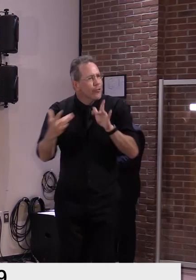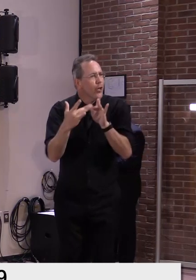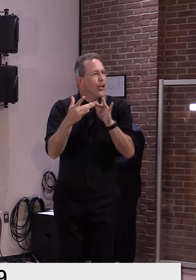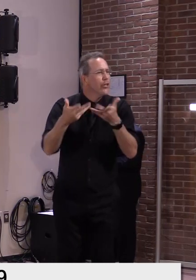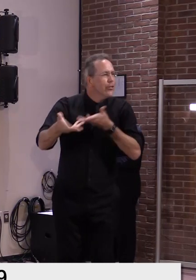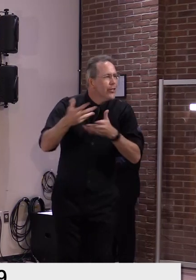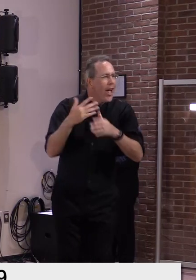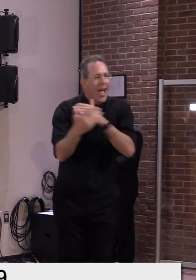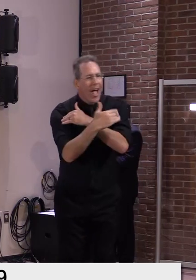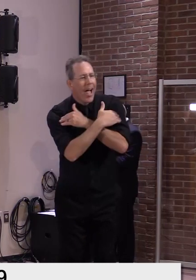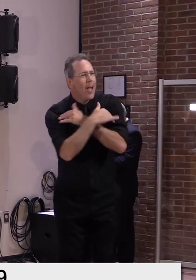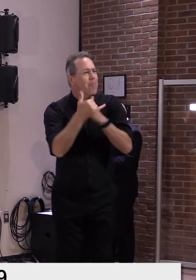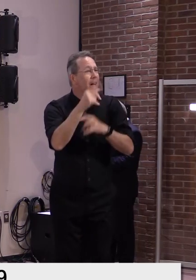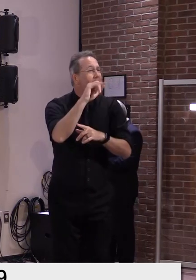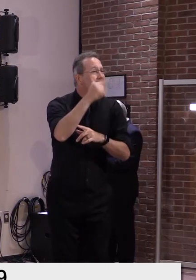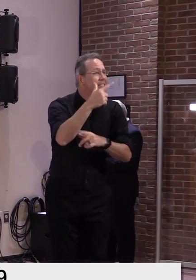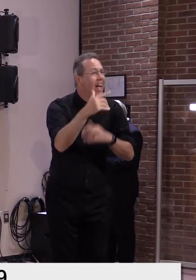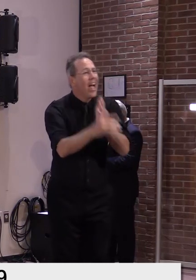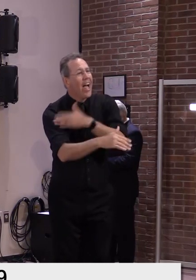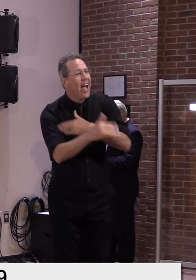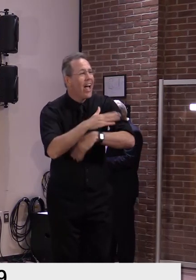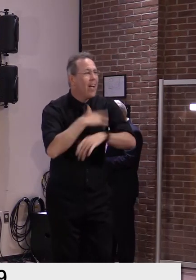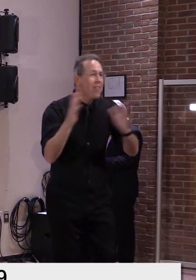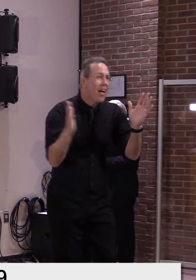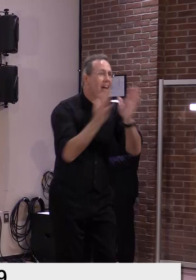the summer. And I think that this is,